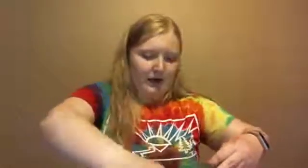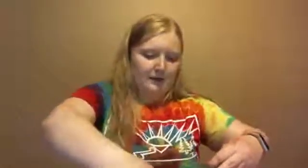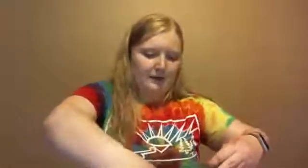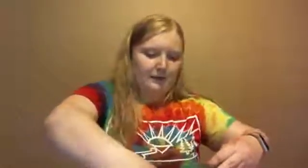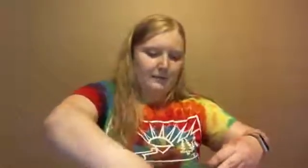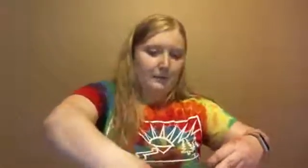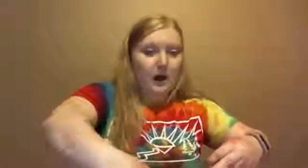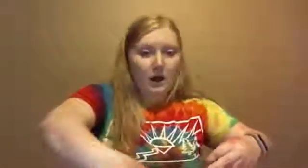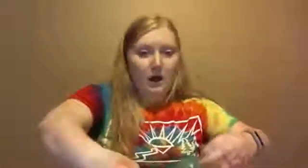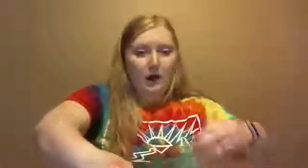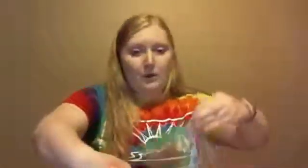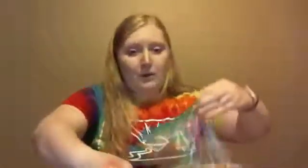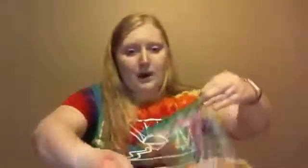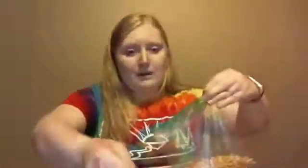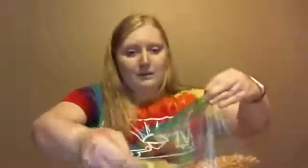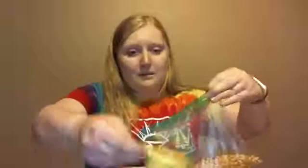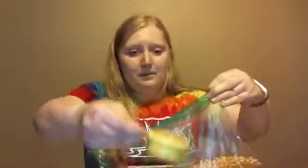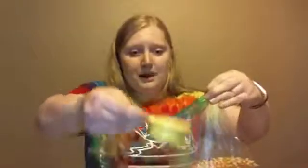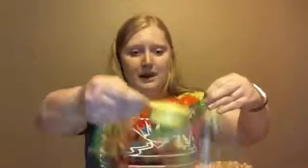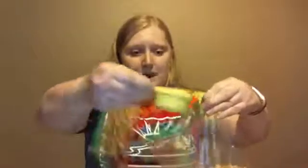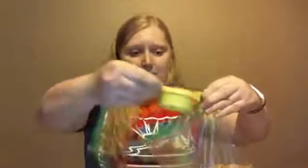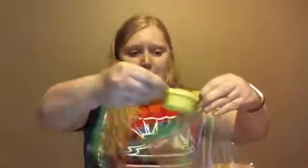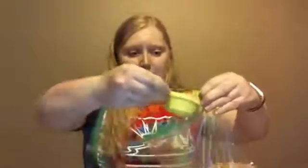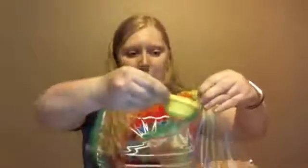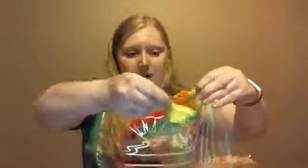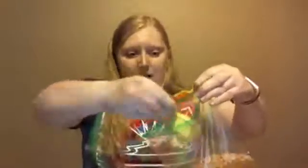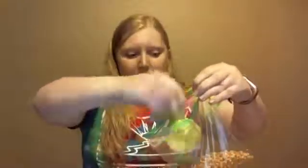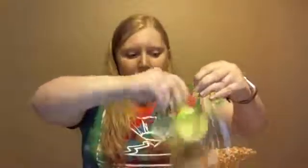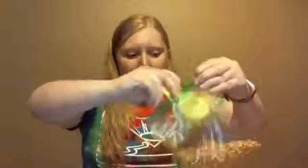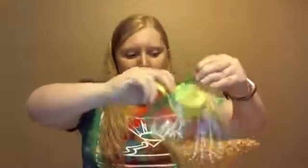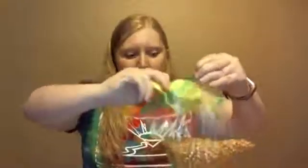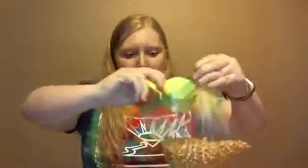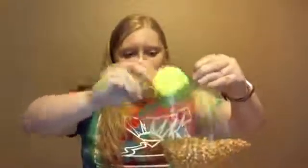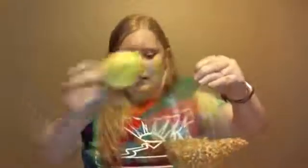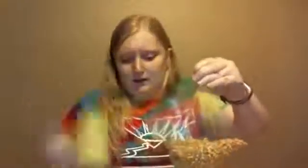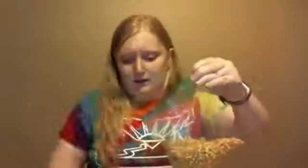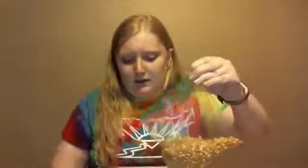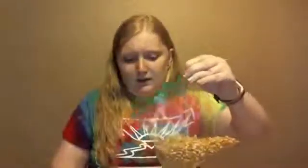as small or as big as you want.